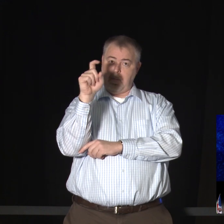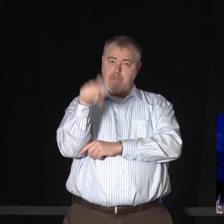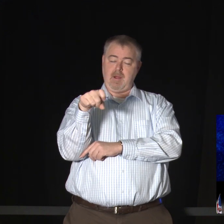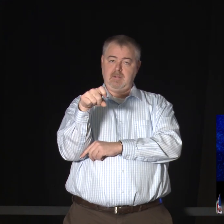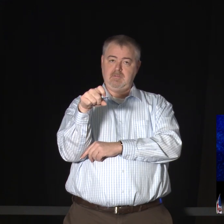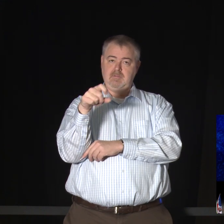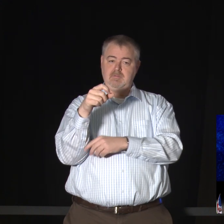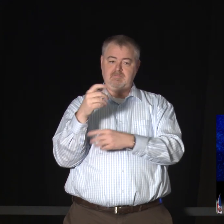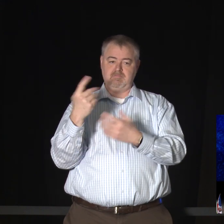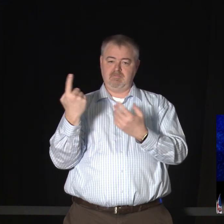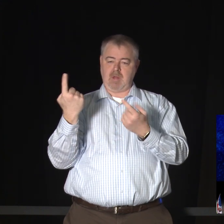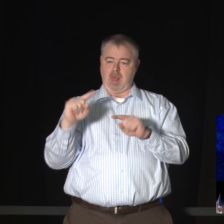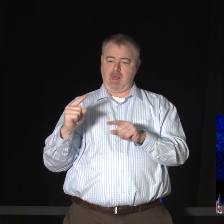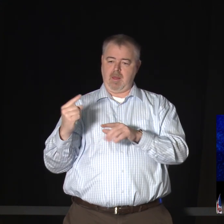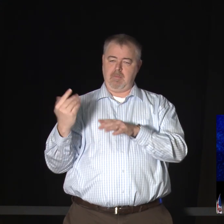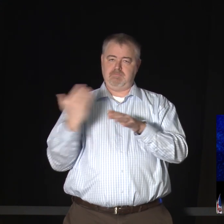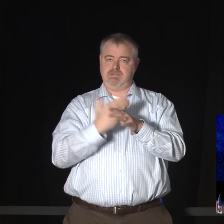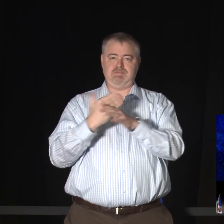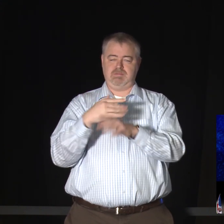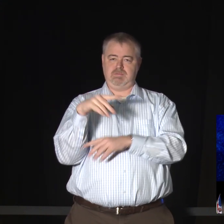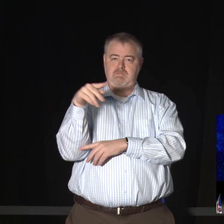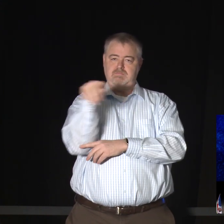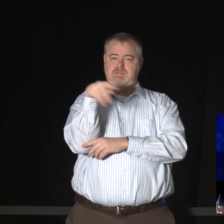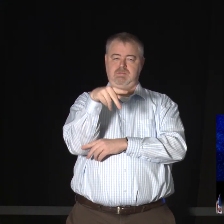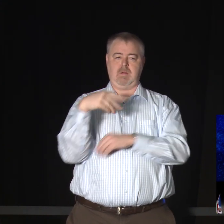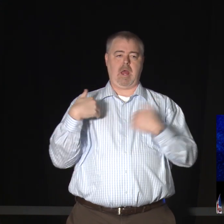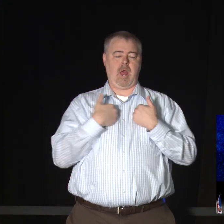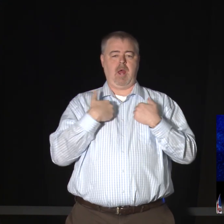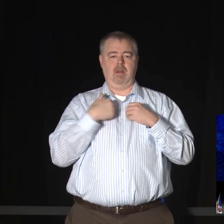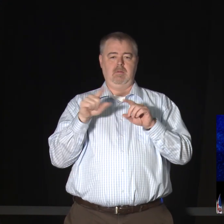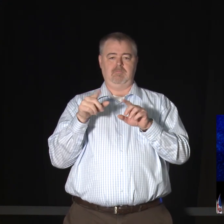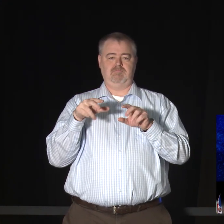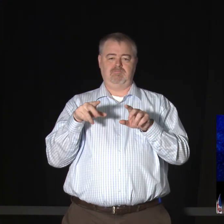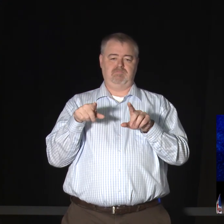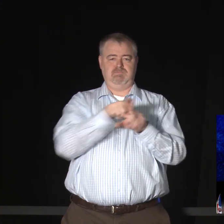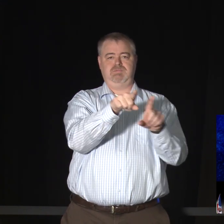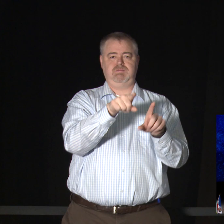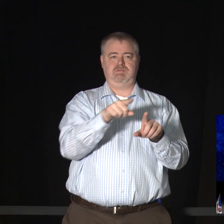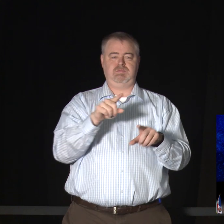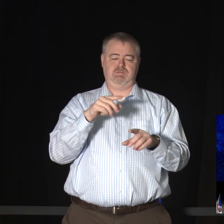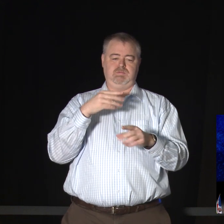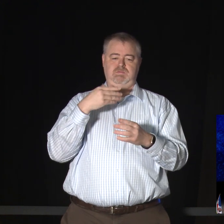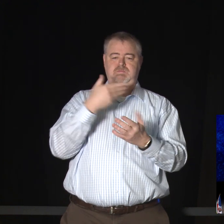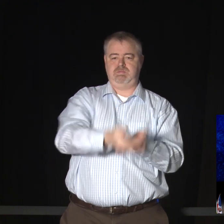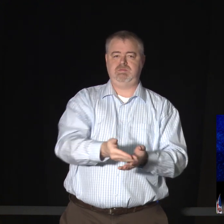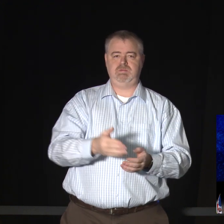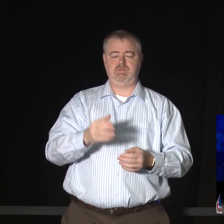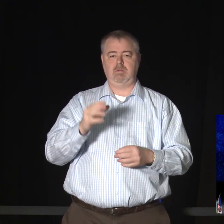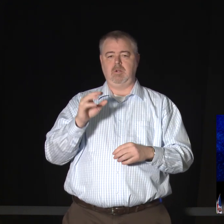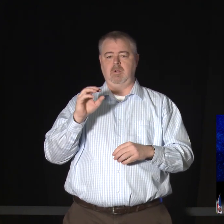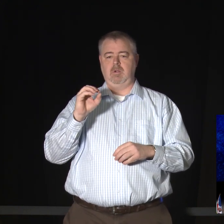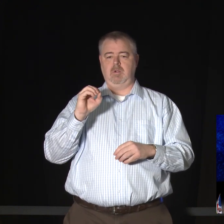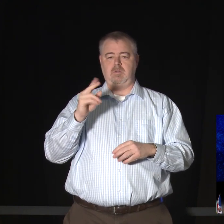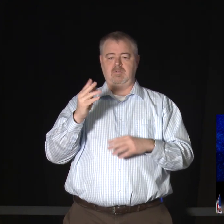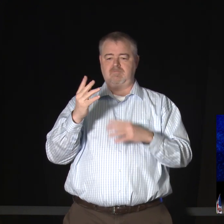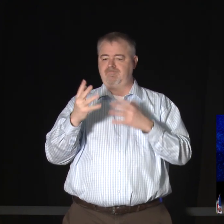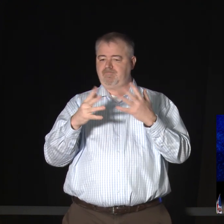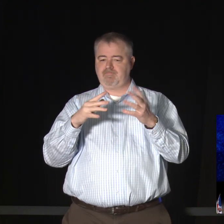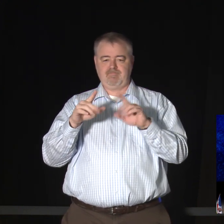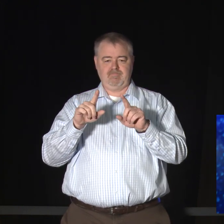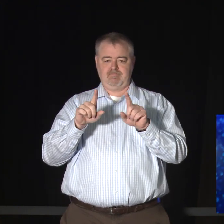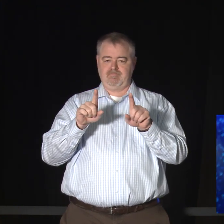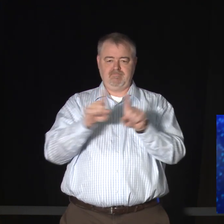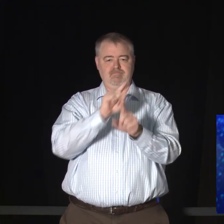disturbed. The animal bumps against it, lands on it, or somehow interacts with the